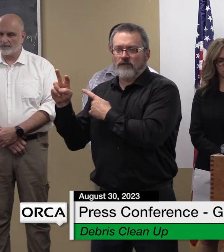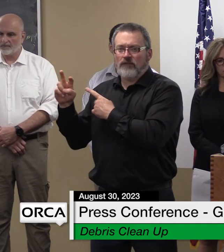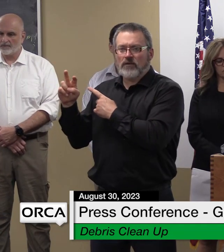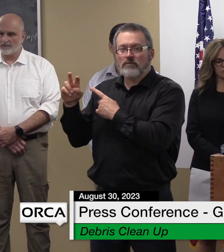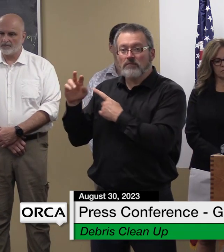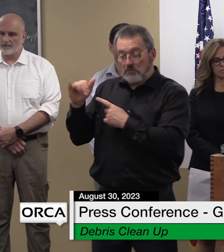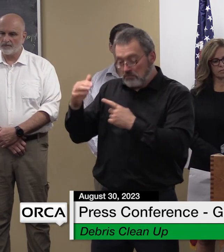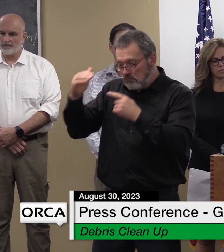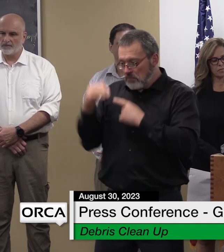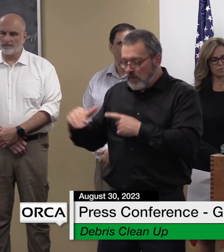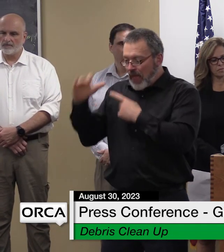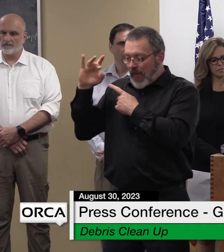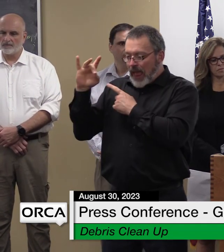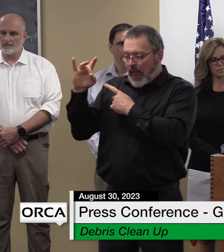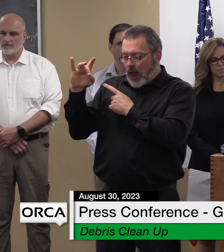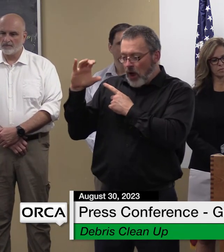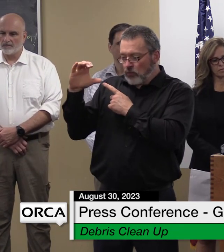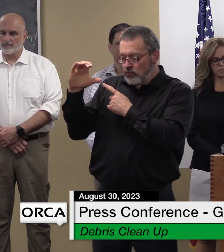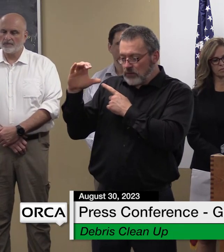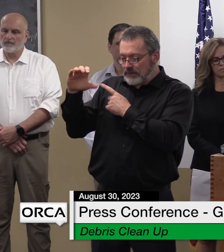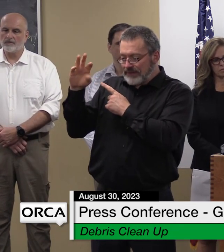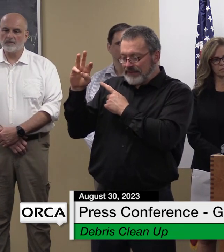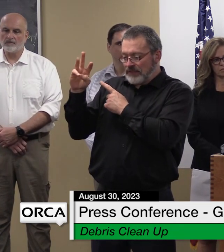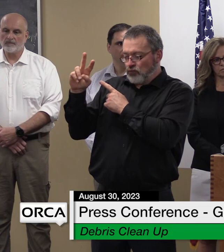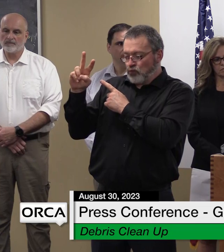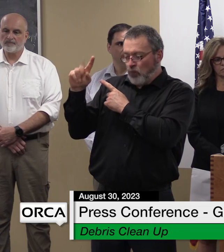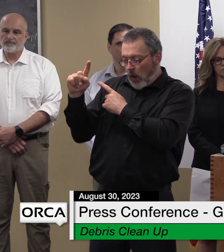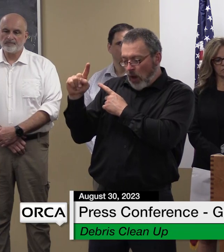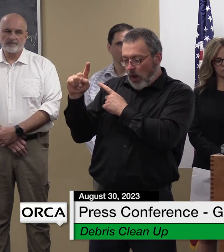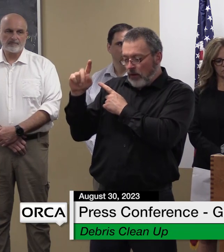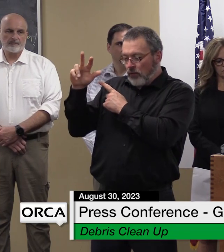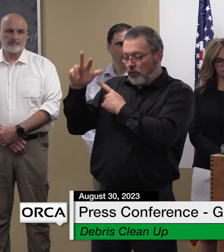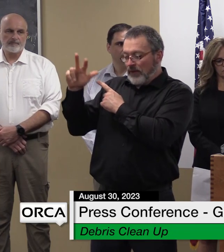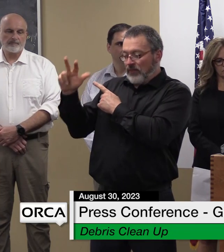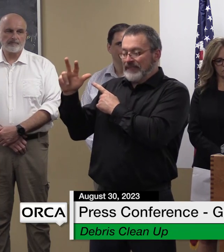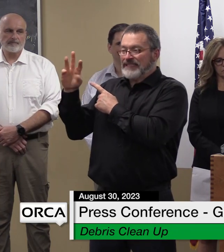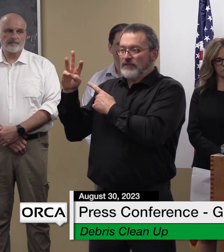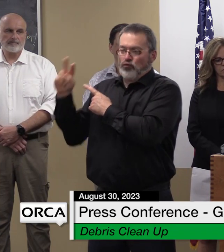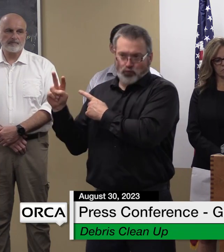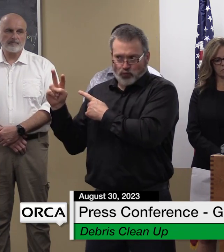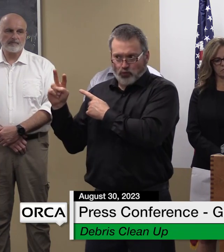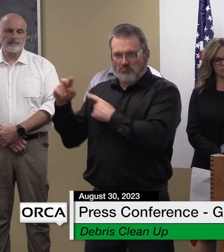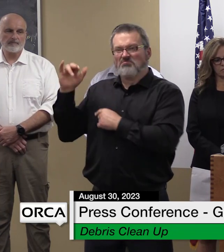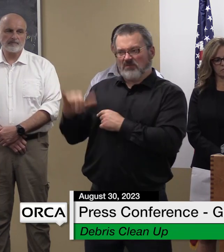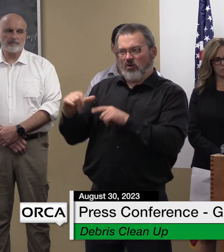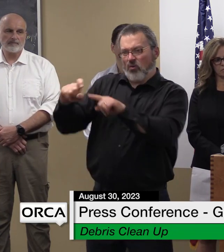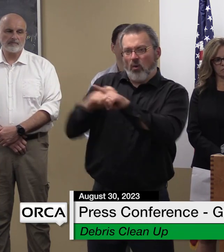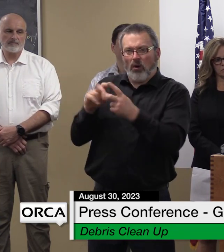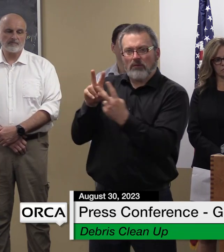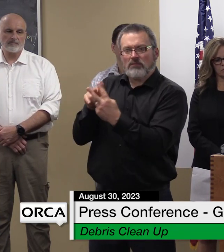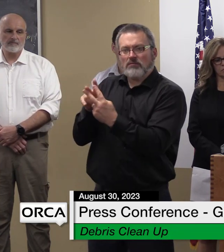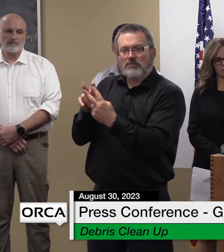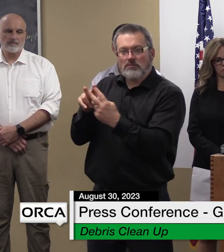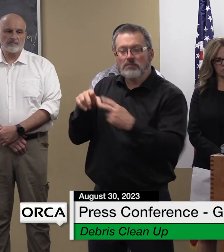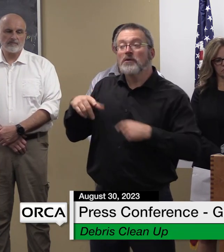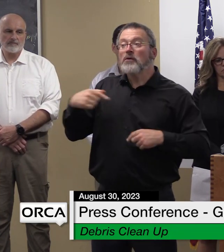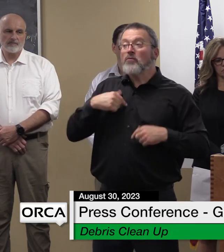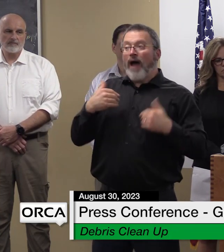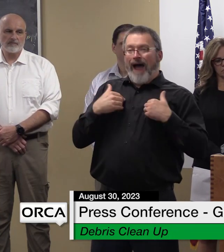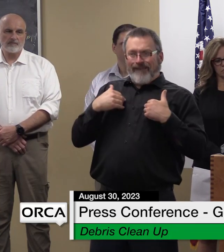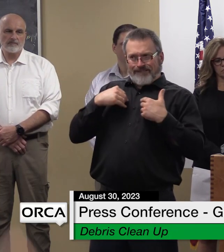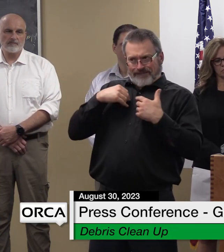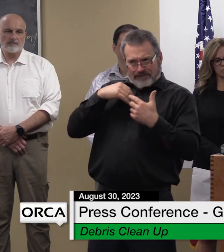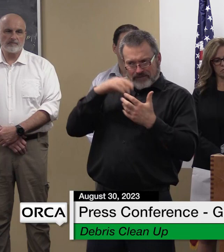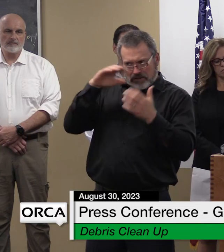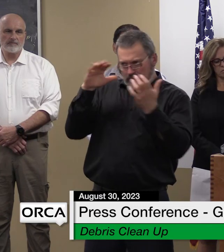1-800-621-3362, or visiting one of our 9 disaster recovery centers, known as DRCs. I'd